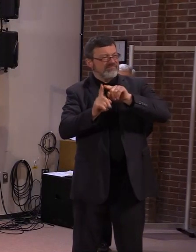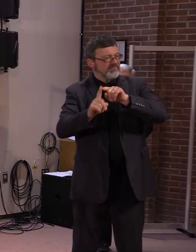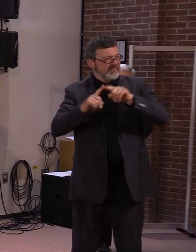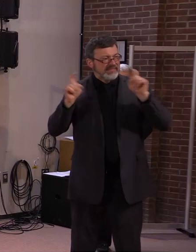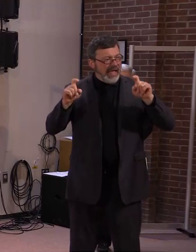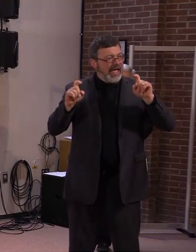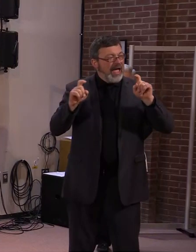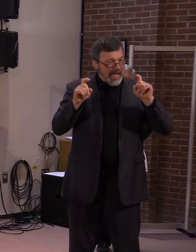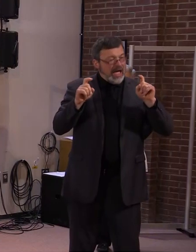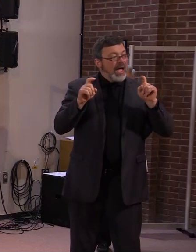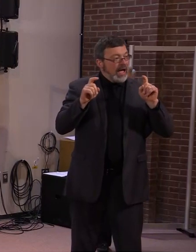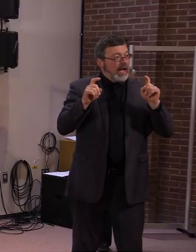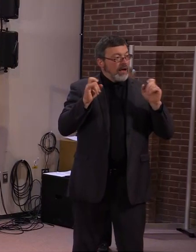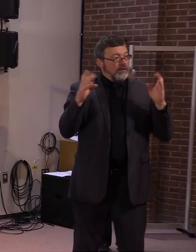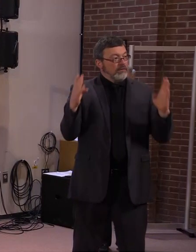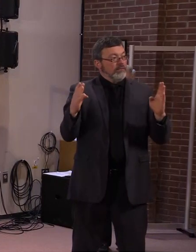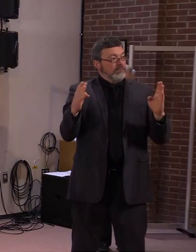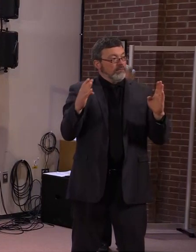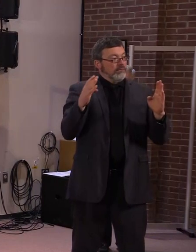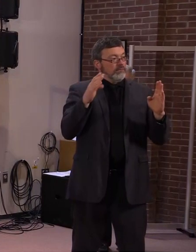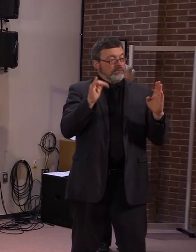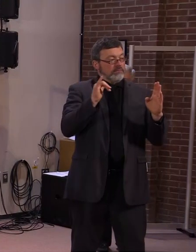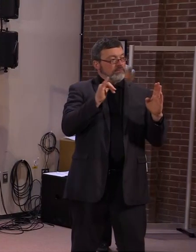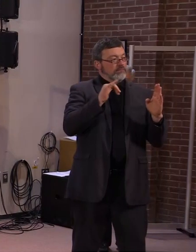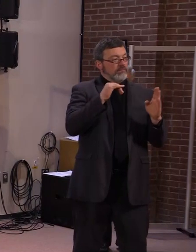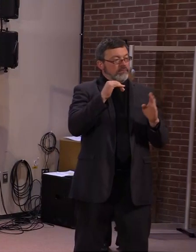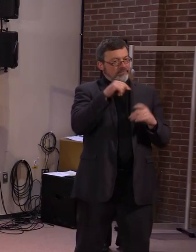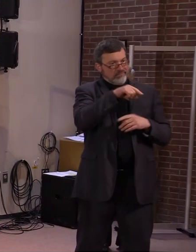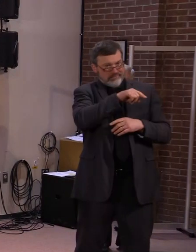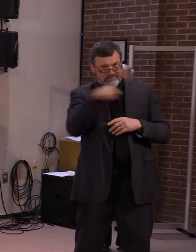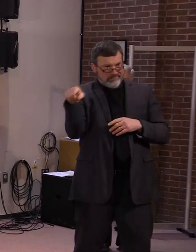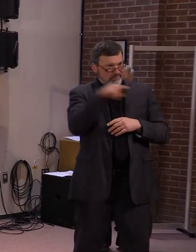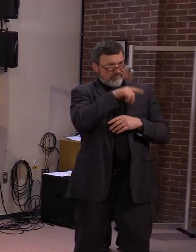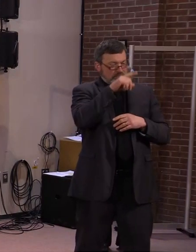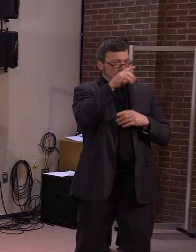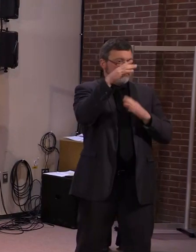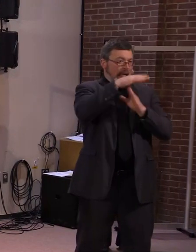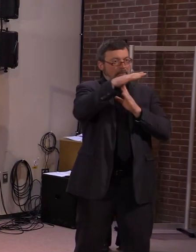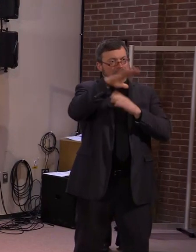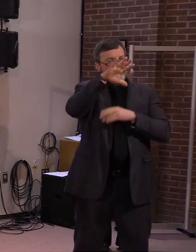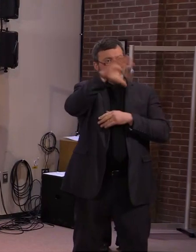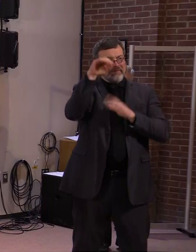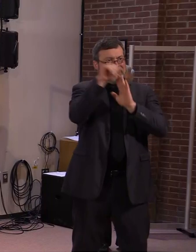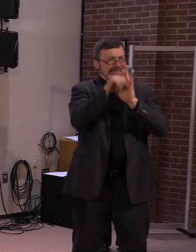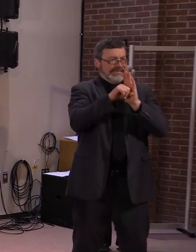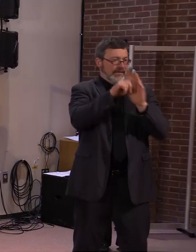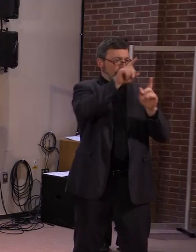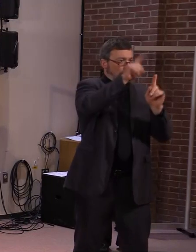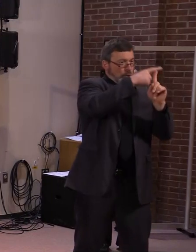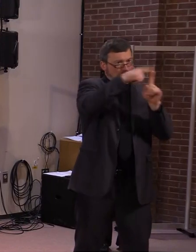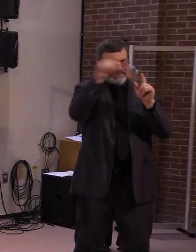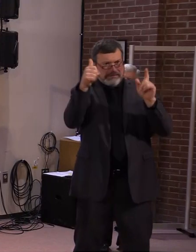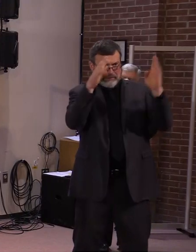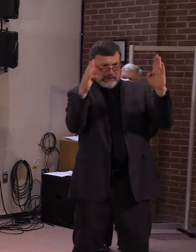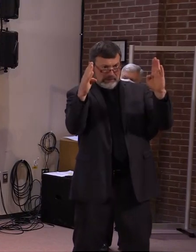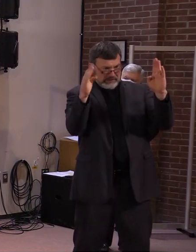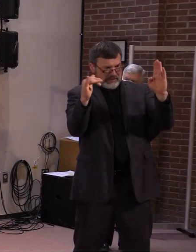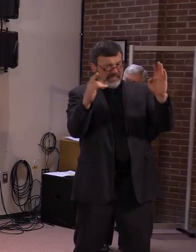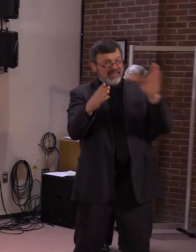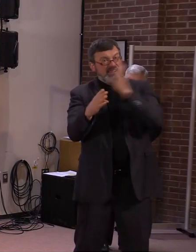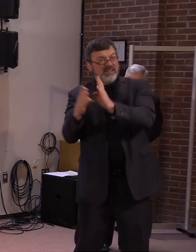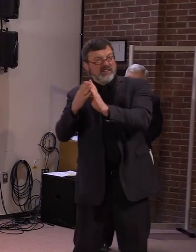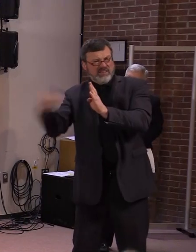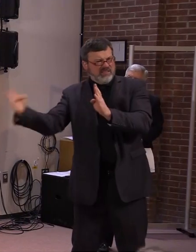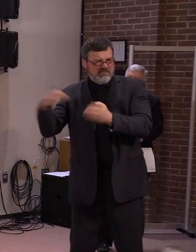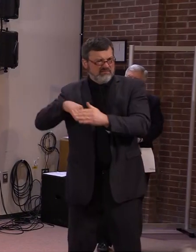has tested at a rate of about 15,000 per 100,000. That's three times less than Vermont. And